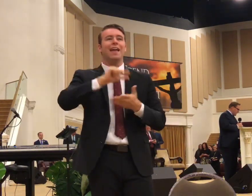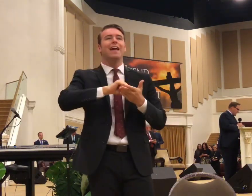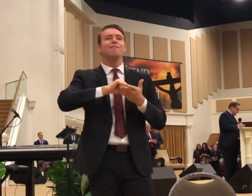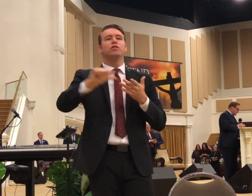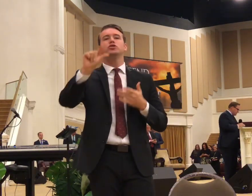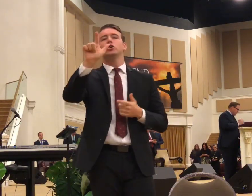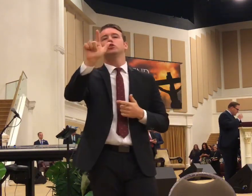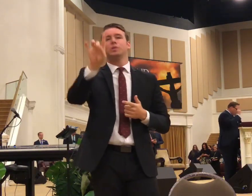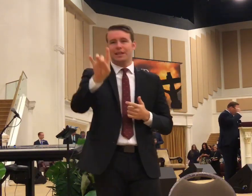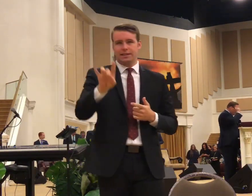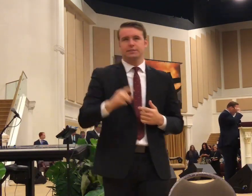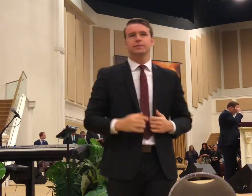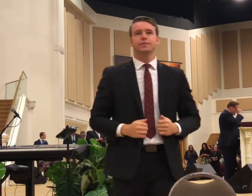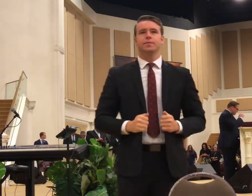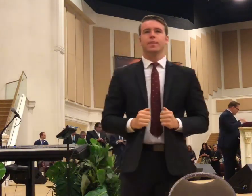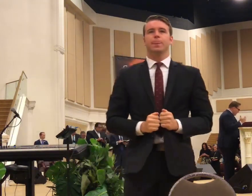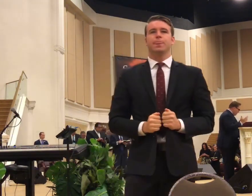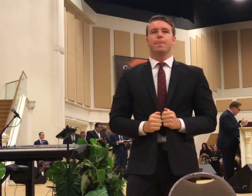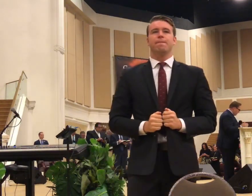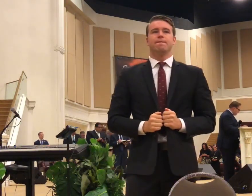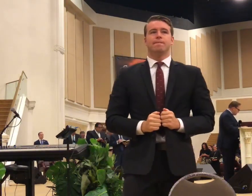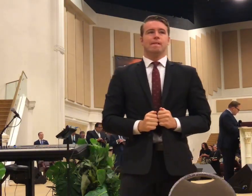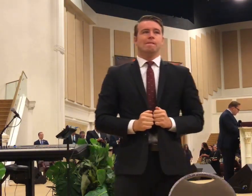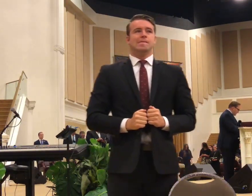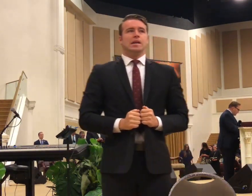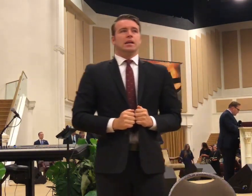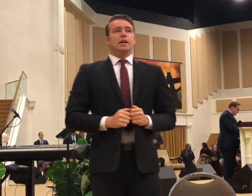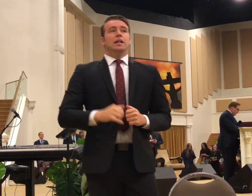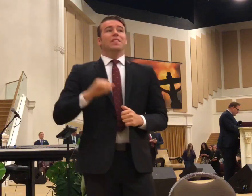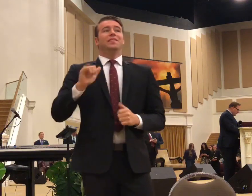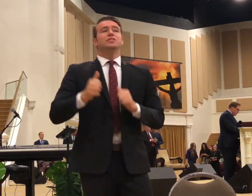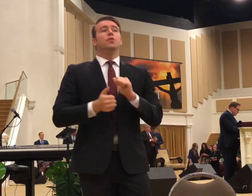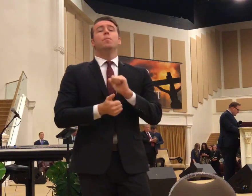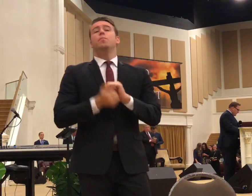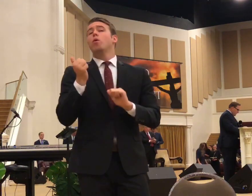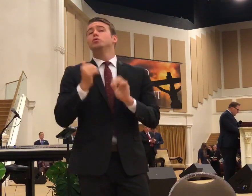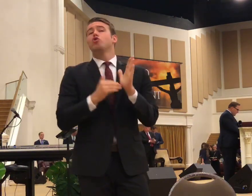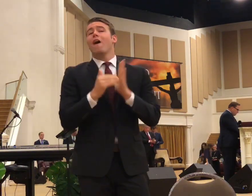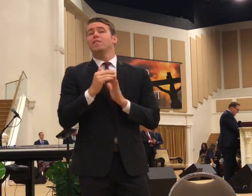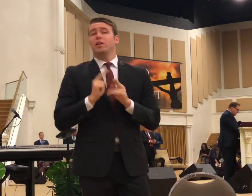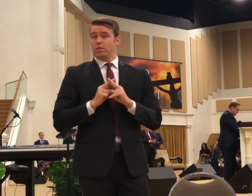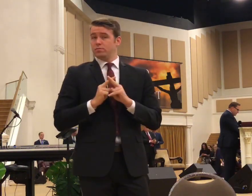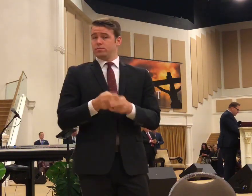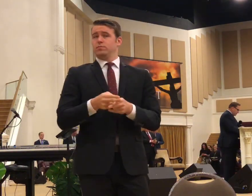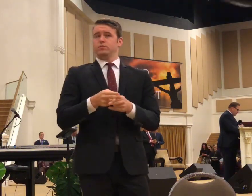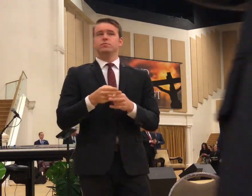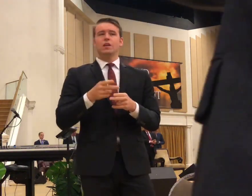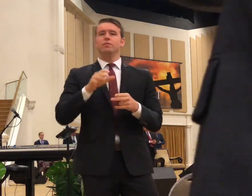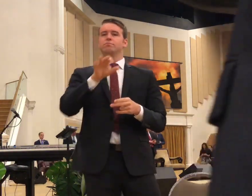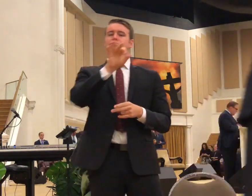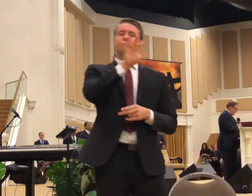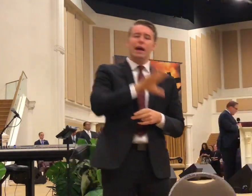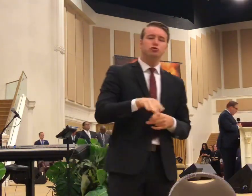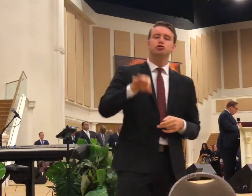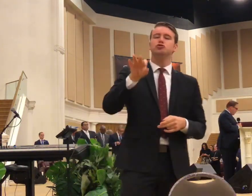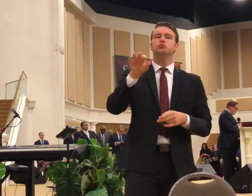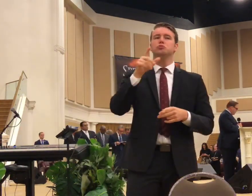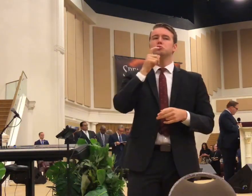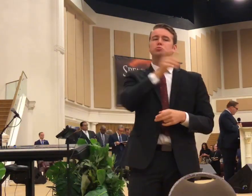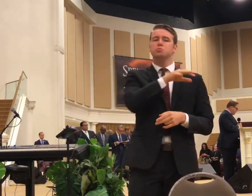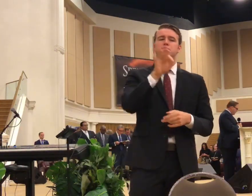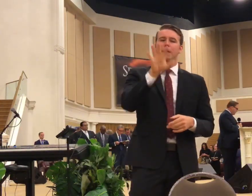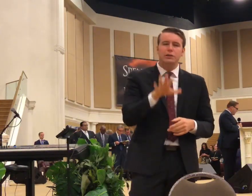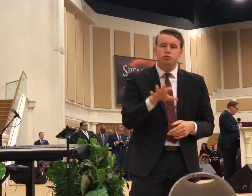verse 28. And this primarily is most often referred to pastors and preachers, but we're